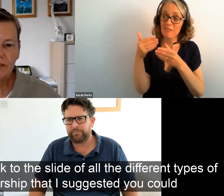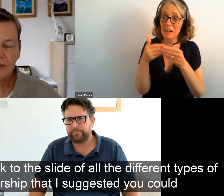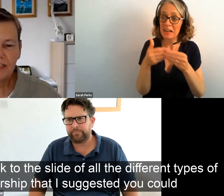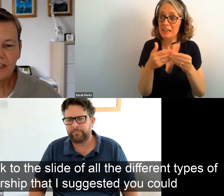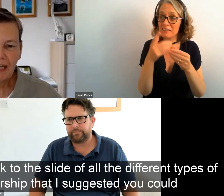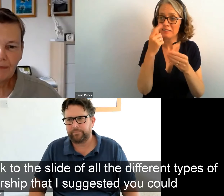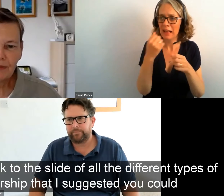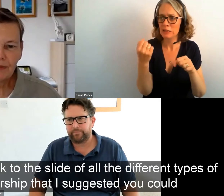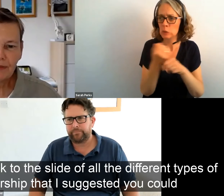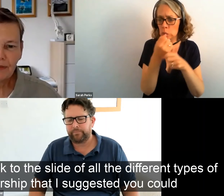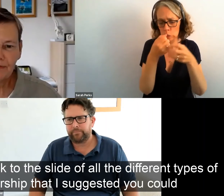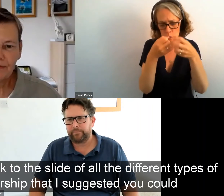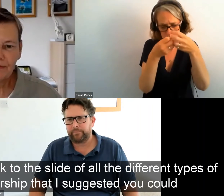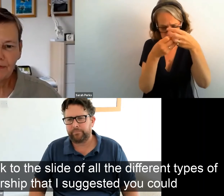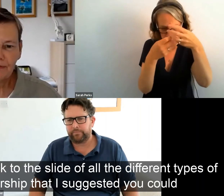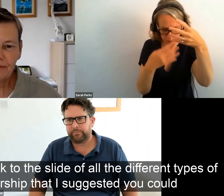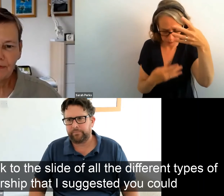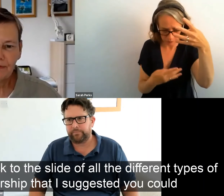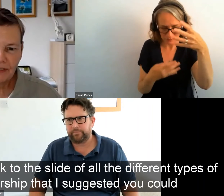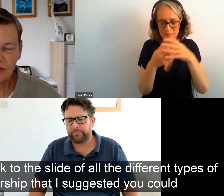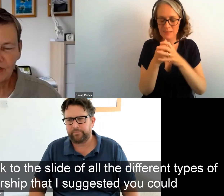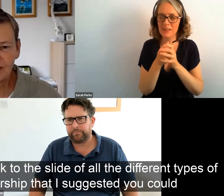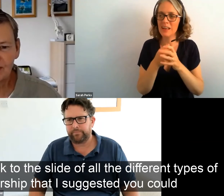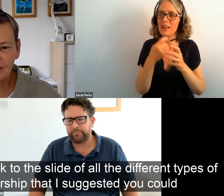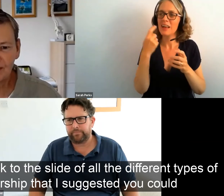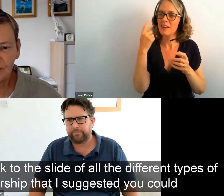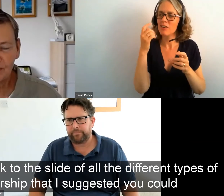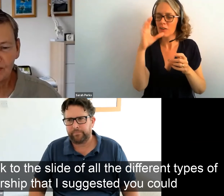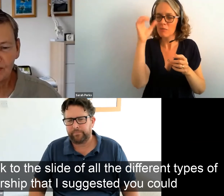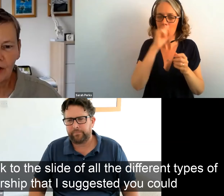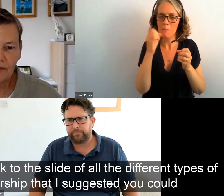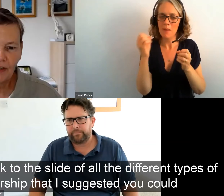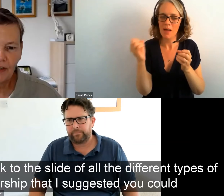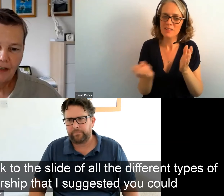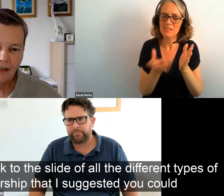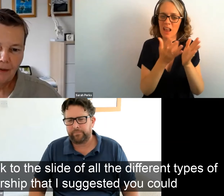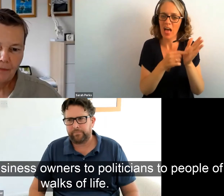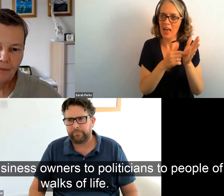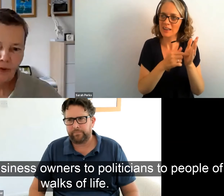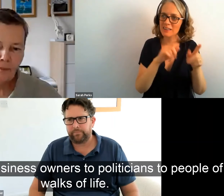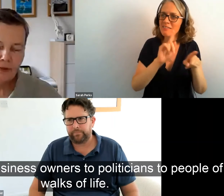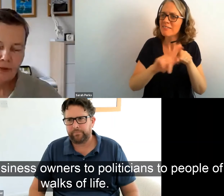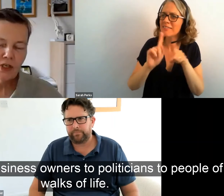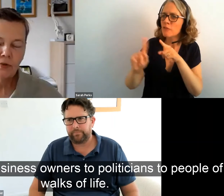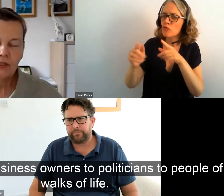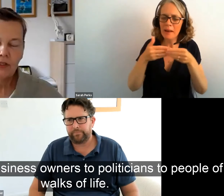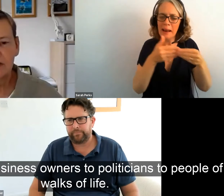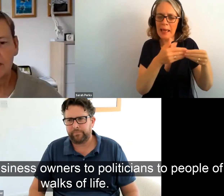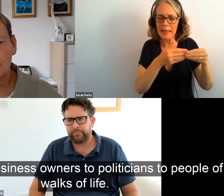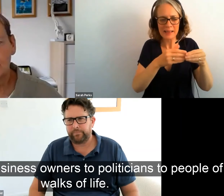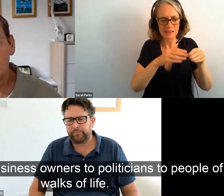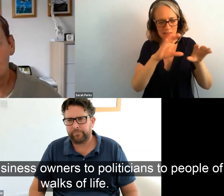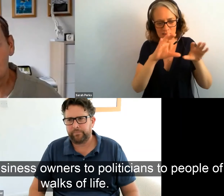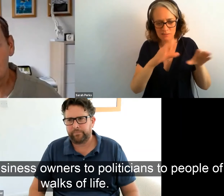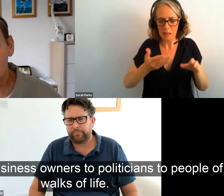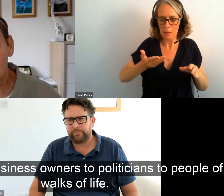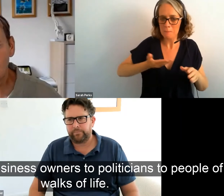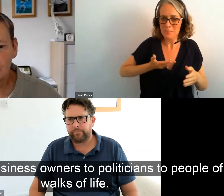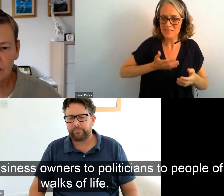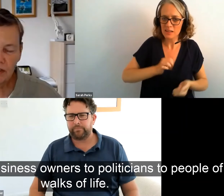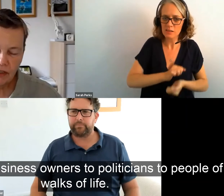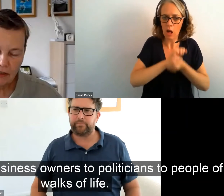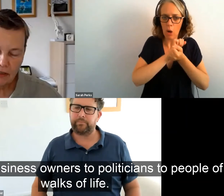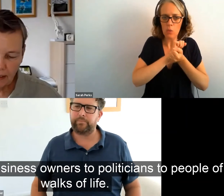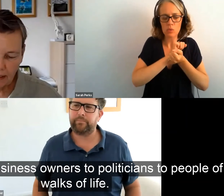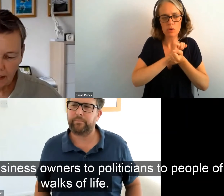we go back to the slide of all the different types of leadership that I suggested that you could think of, from business owners